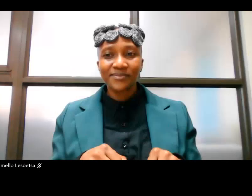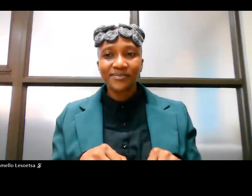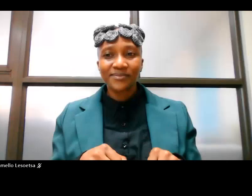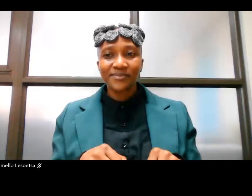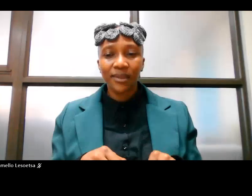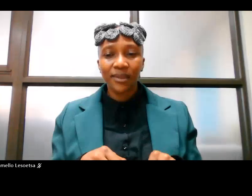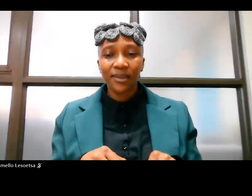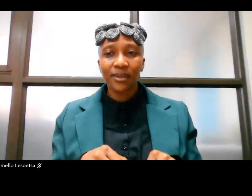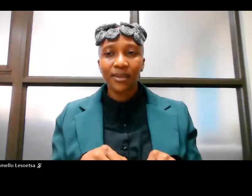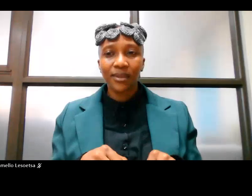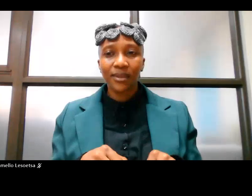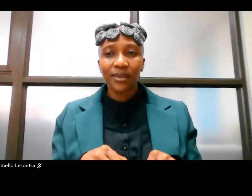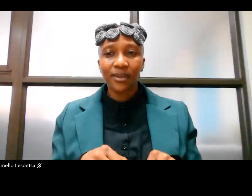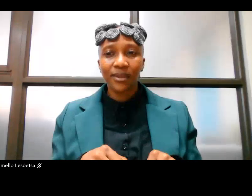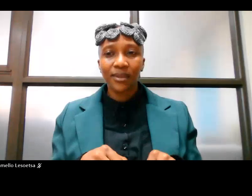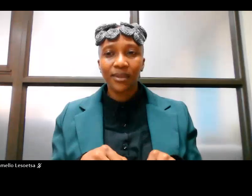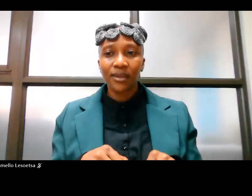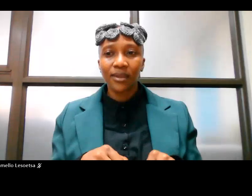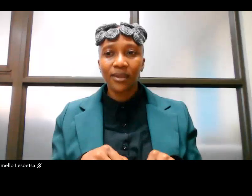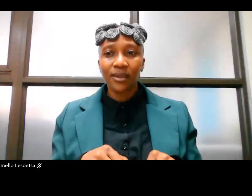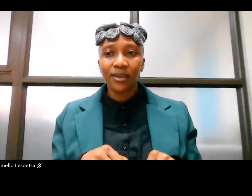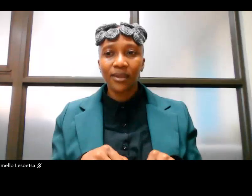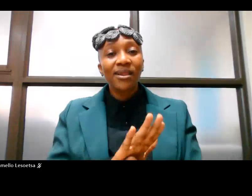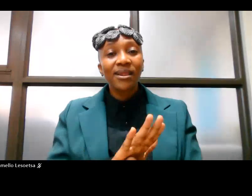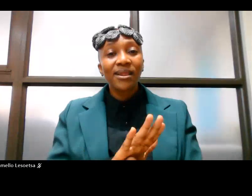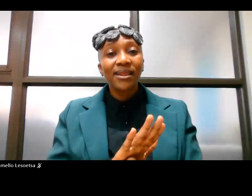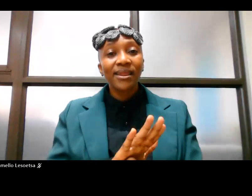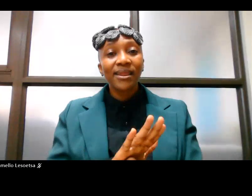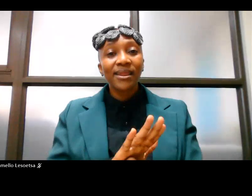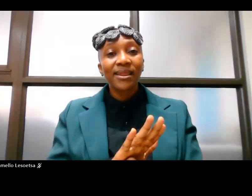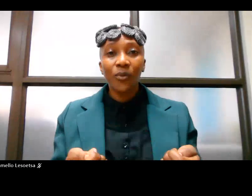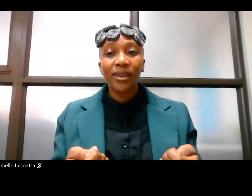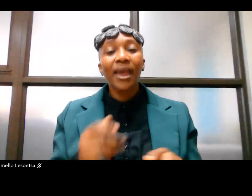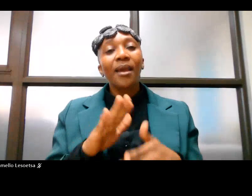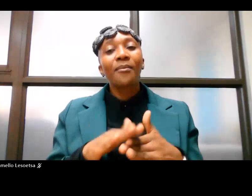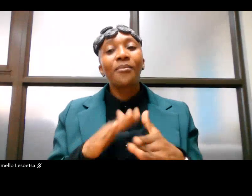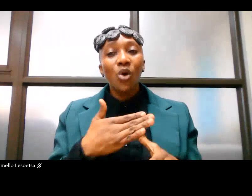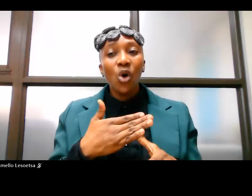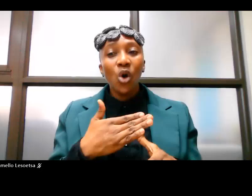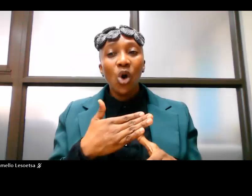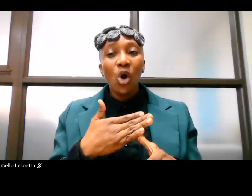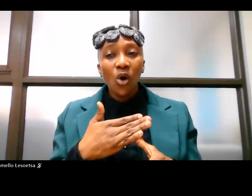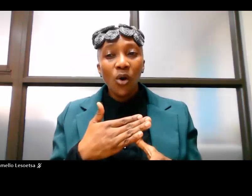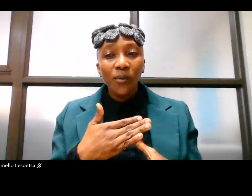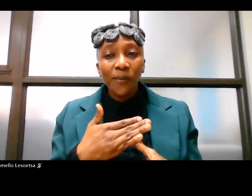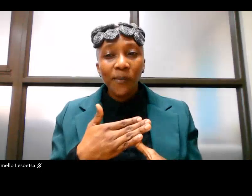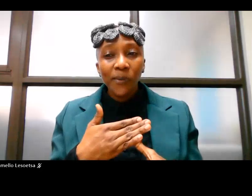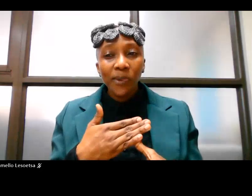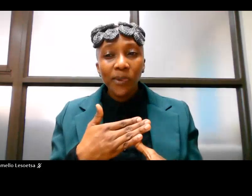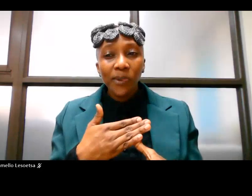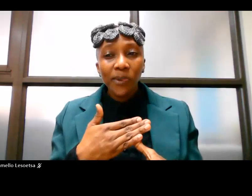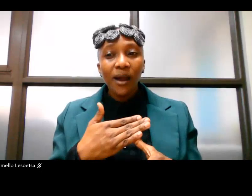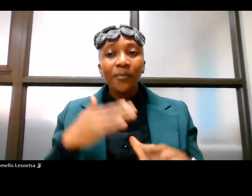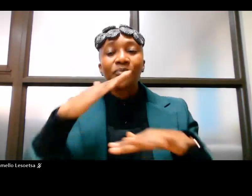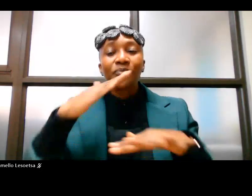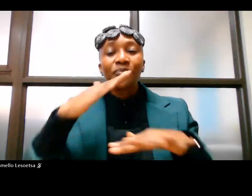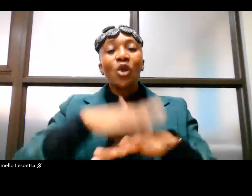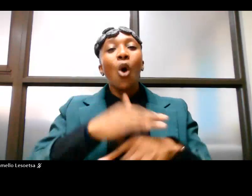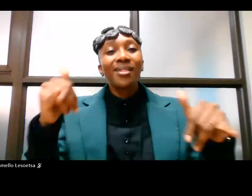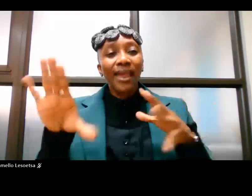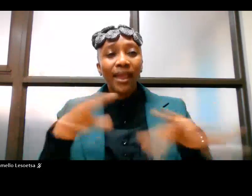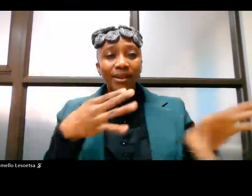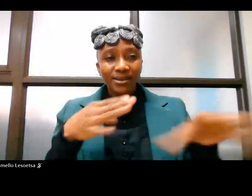Hopefully, so because online, yeah, it's true. We look at the other online activities, but you